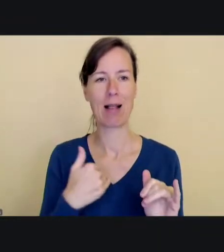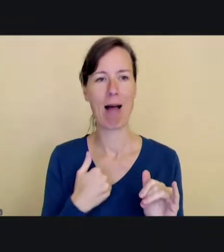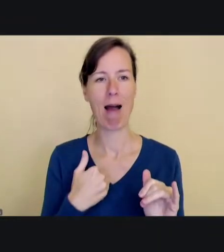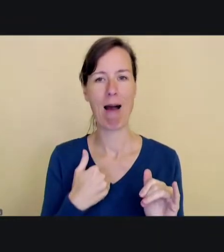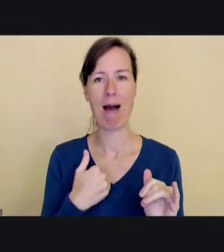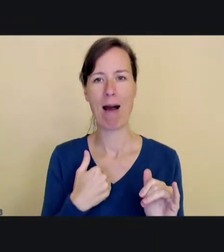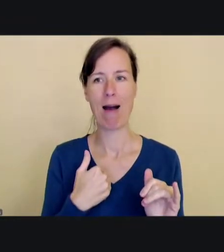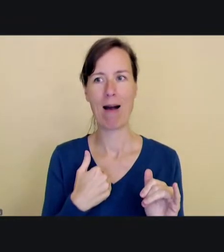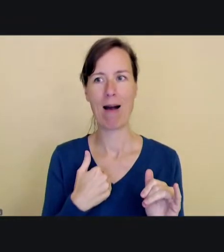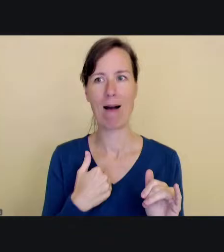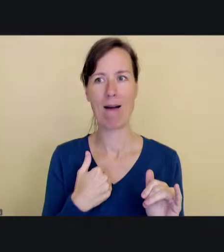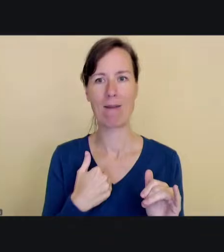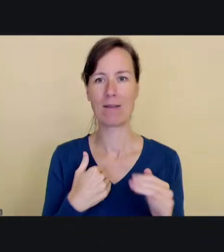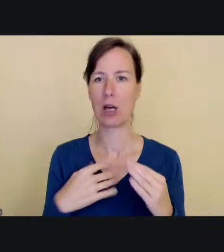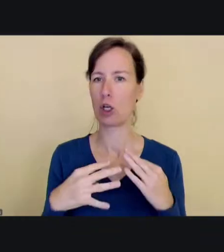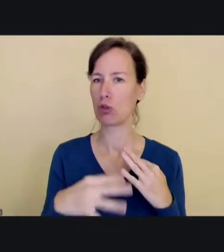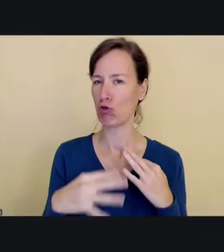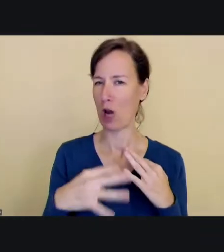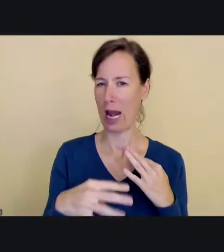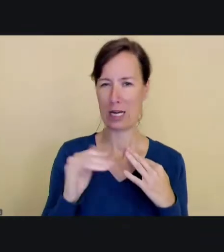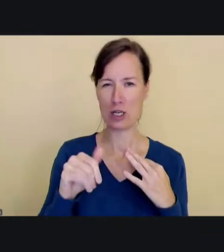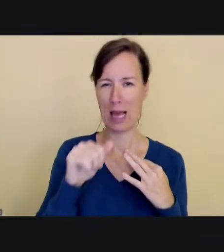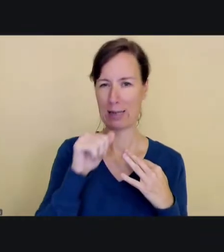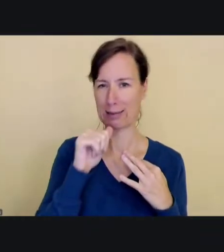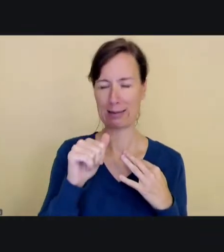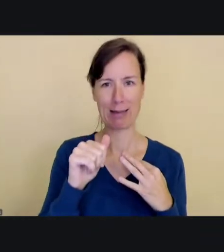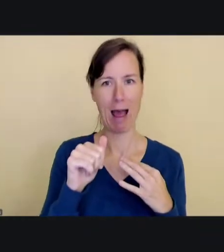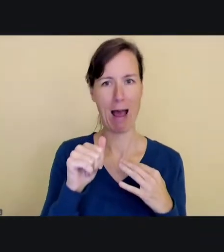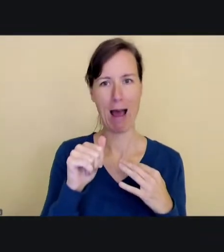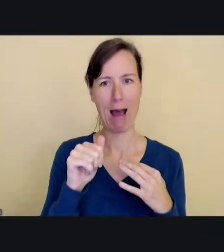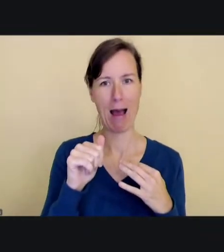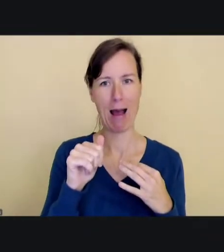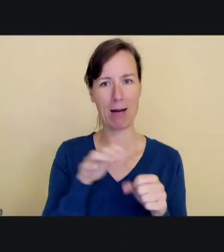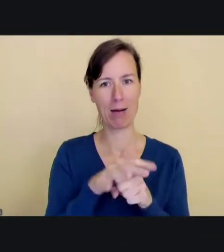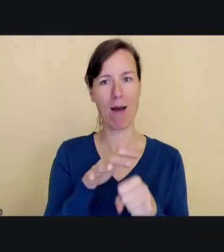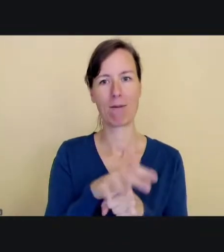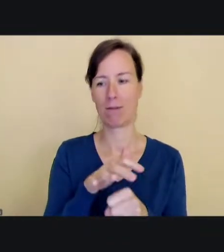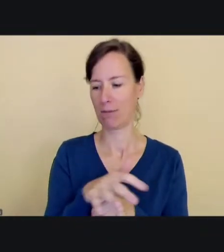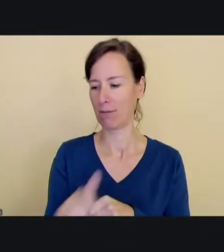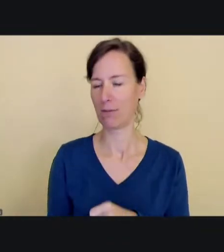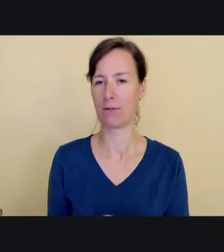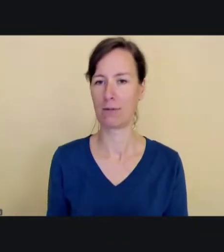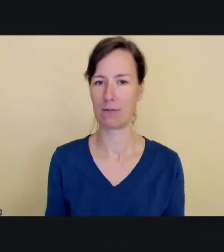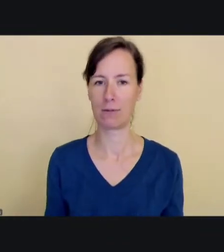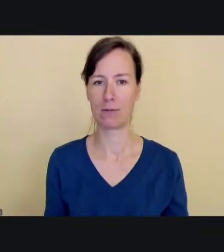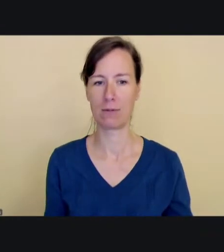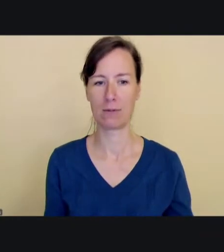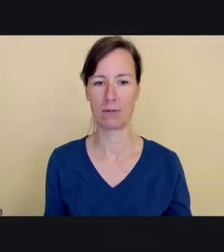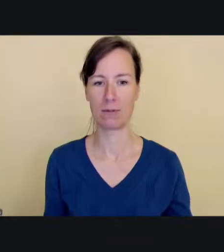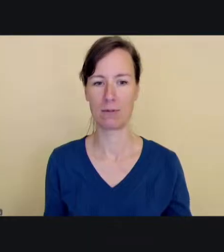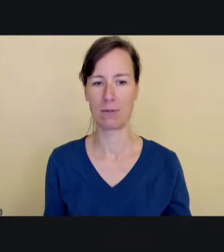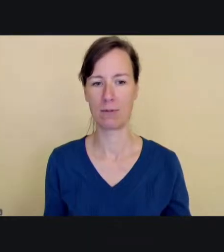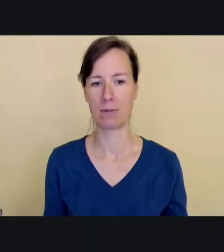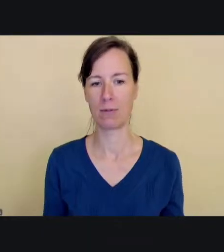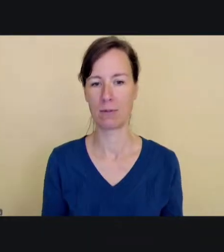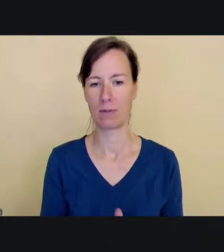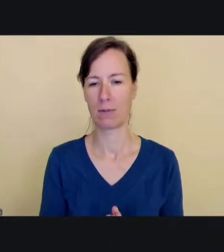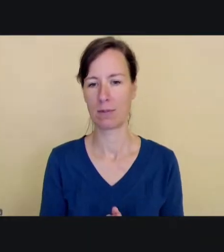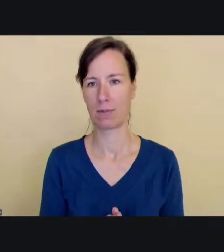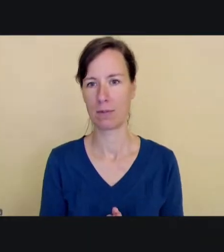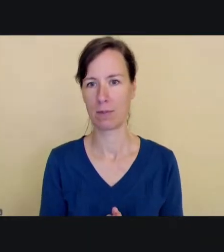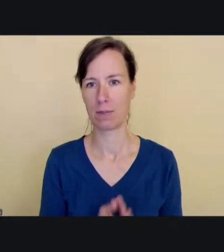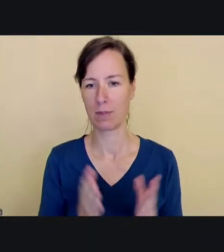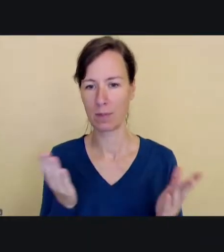inadequate drainage. I was asked specifically because we were exploring where we might get funding for